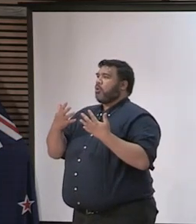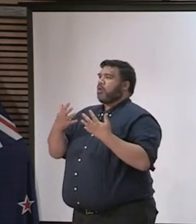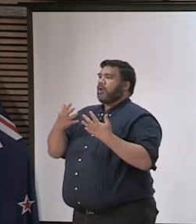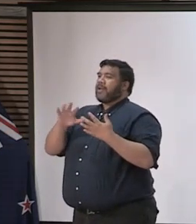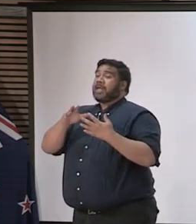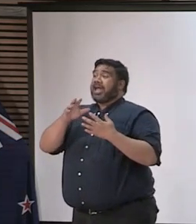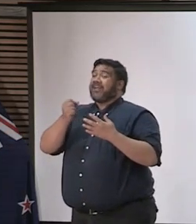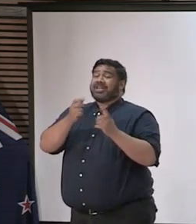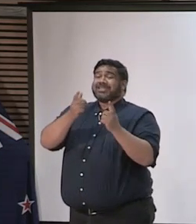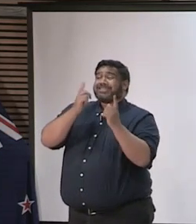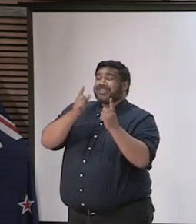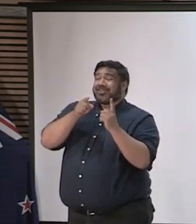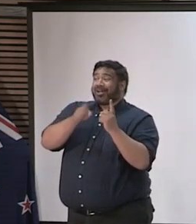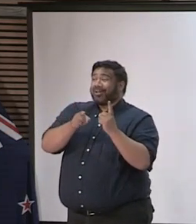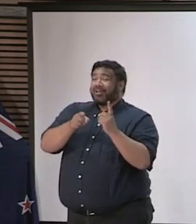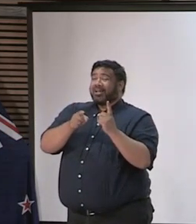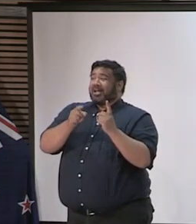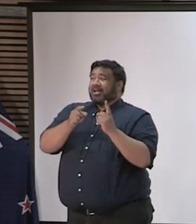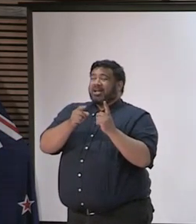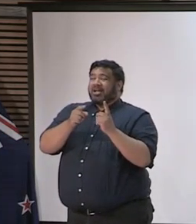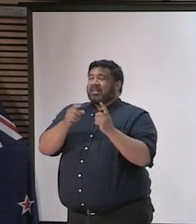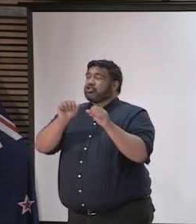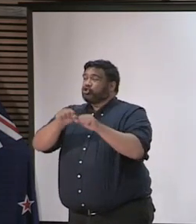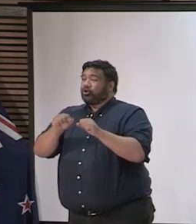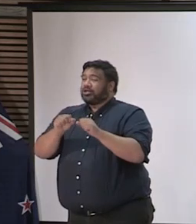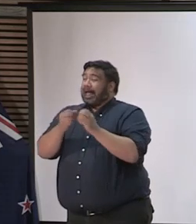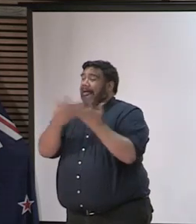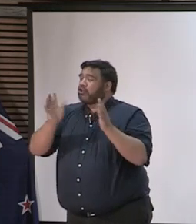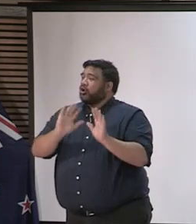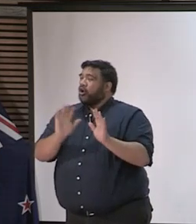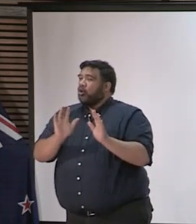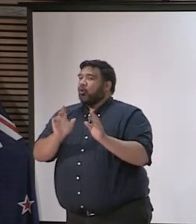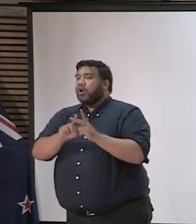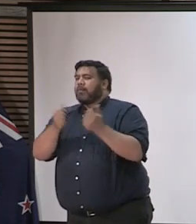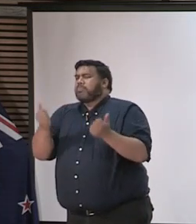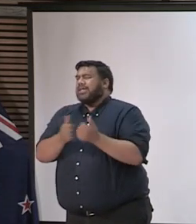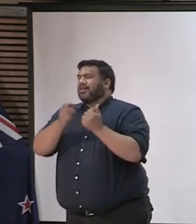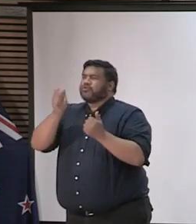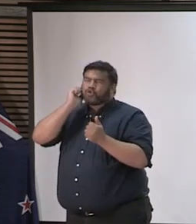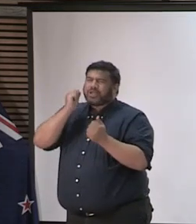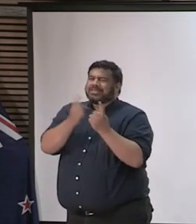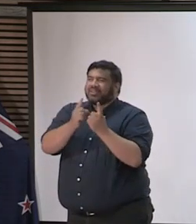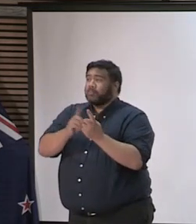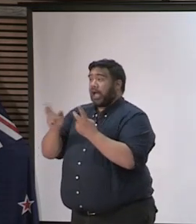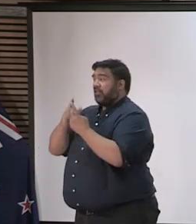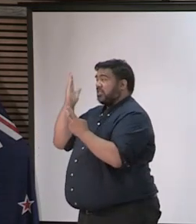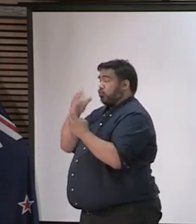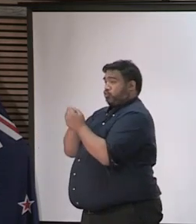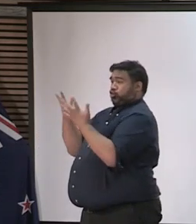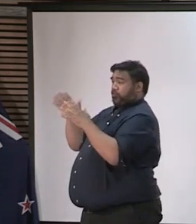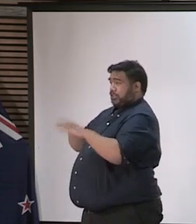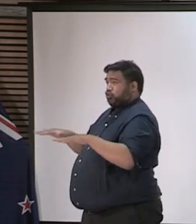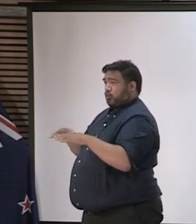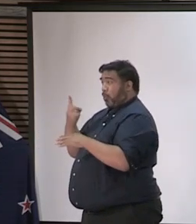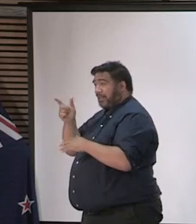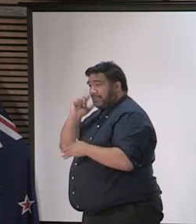to bathrooms and wash basins. So what are the unique sort of challenges that are posed by MLEs, and how can the government sort of deal